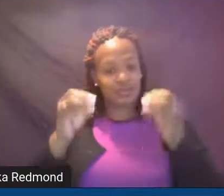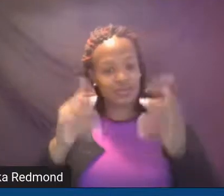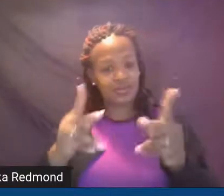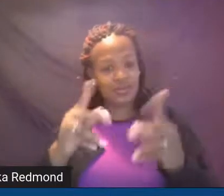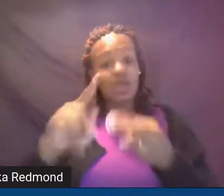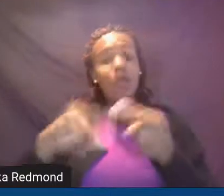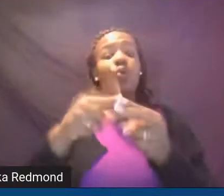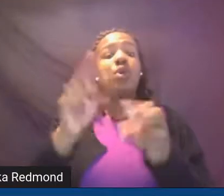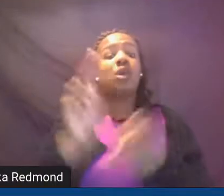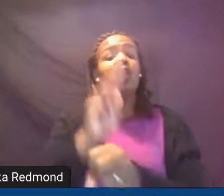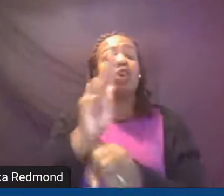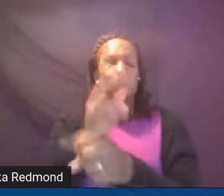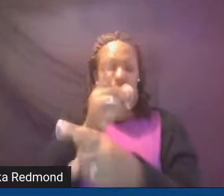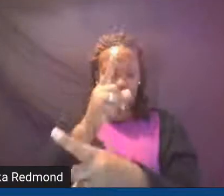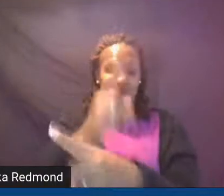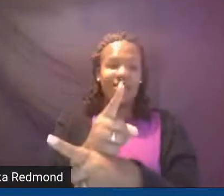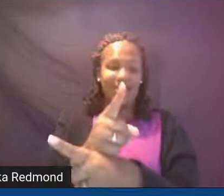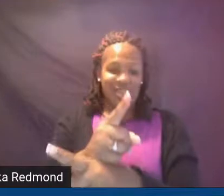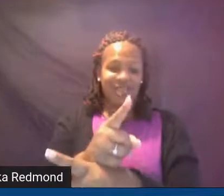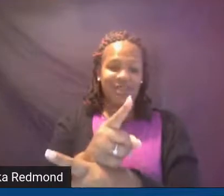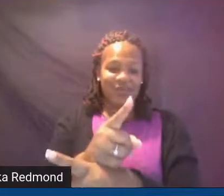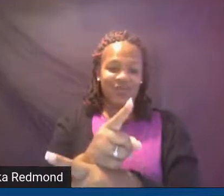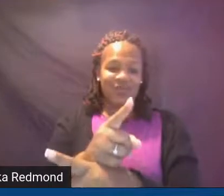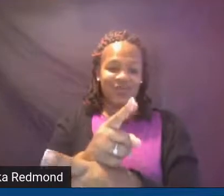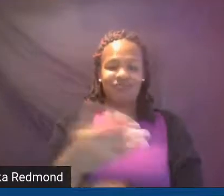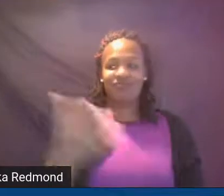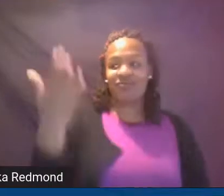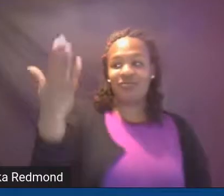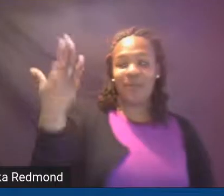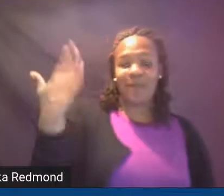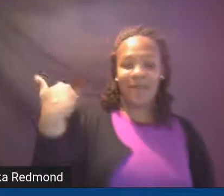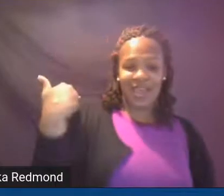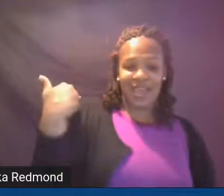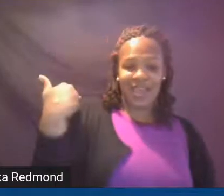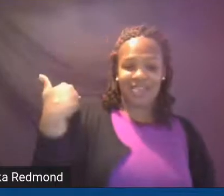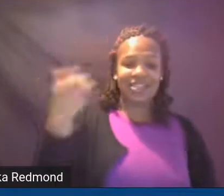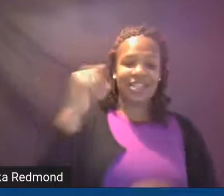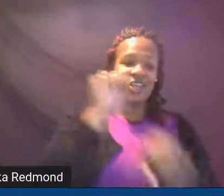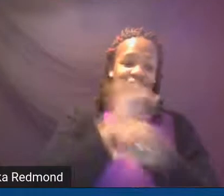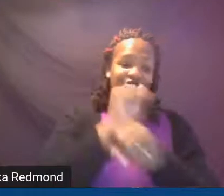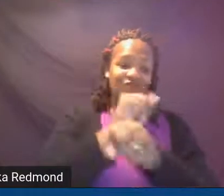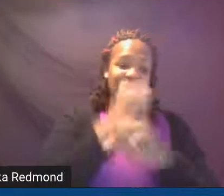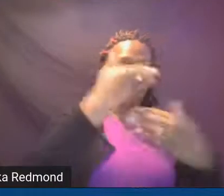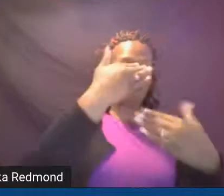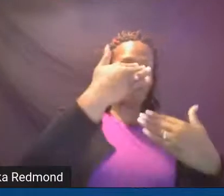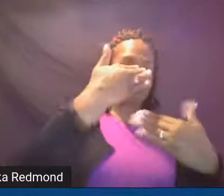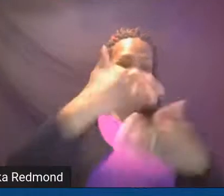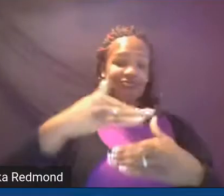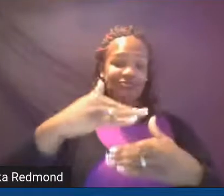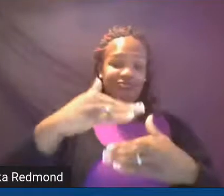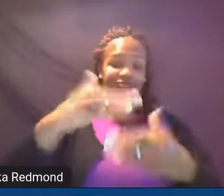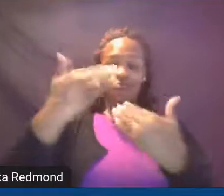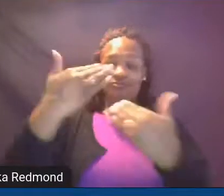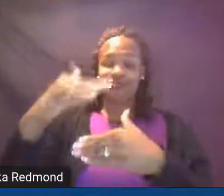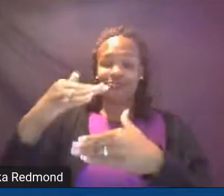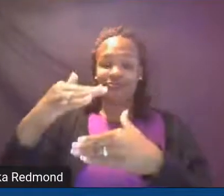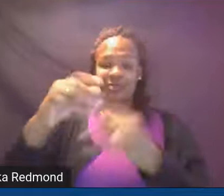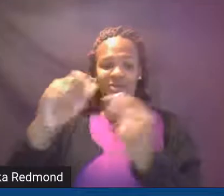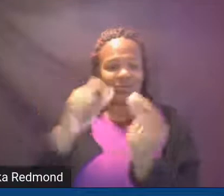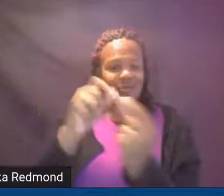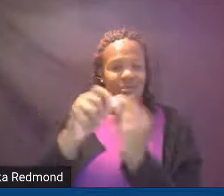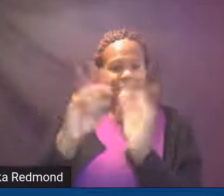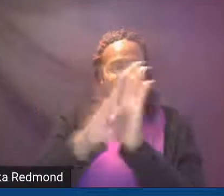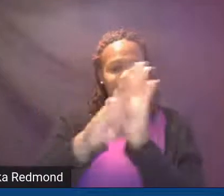correctly. You know, in the past, jobs were limited to people with certain backgrounds or who lived in